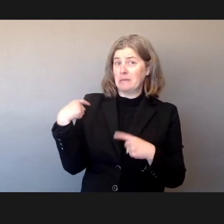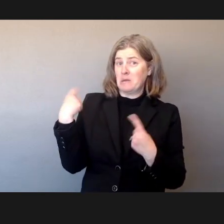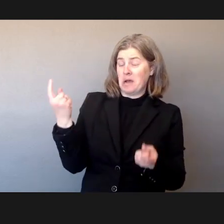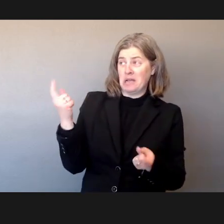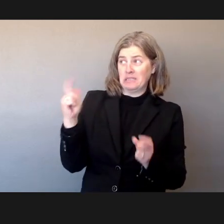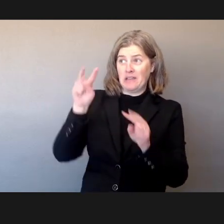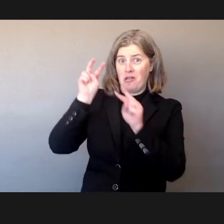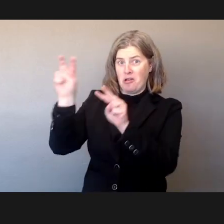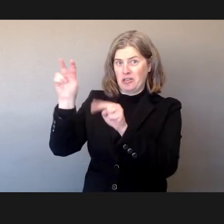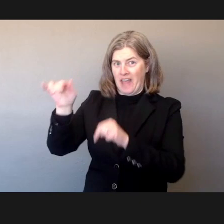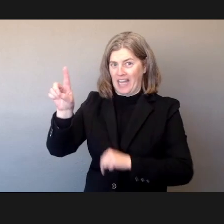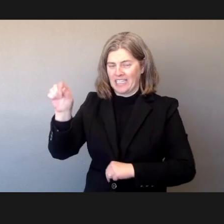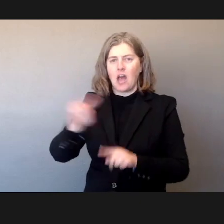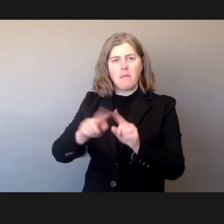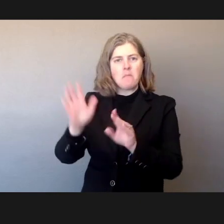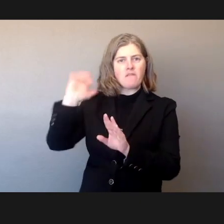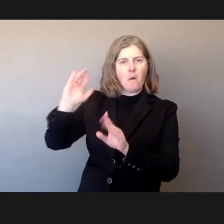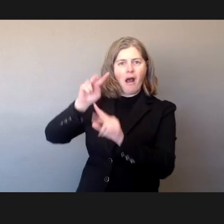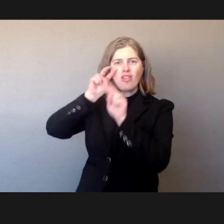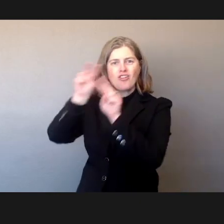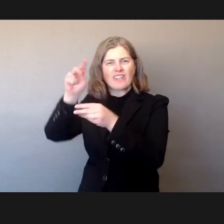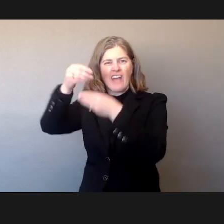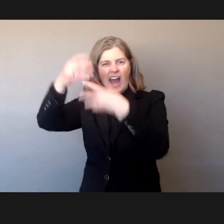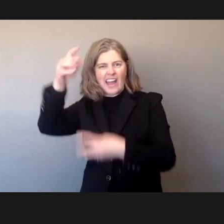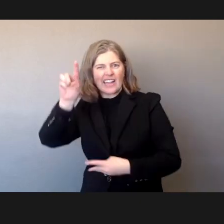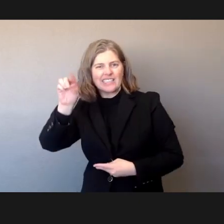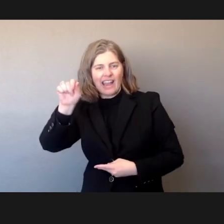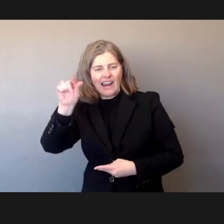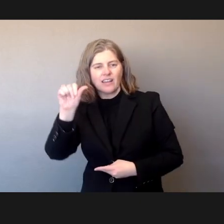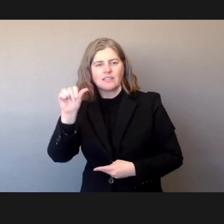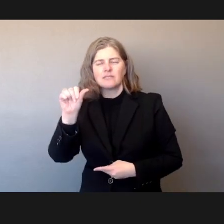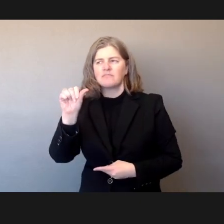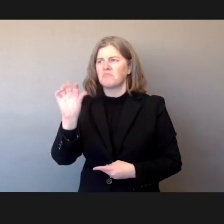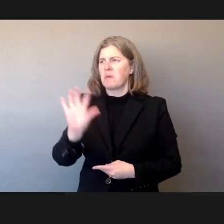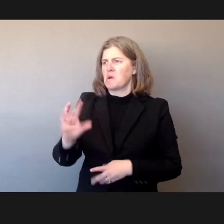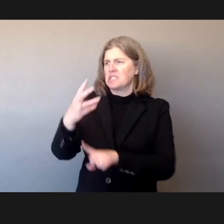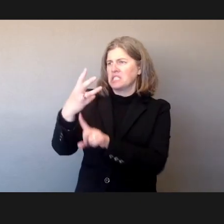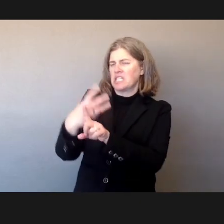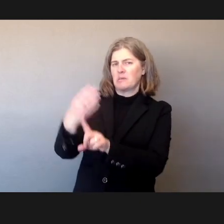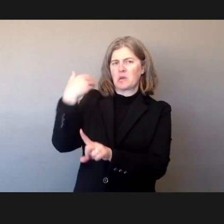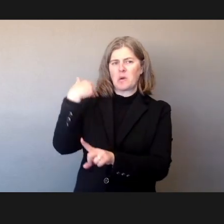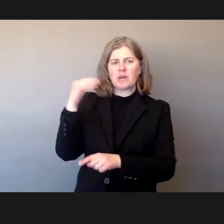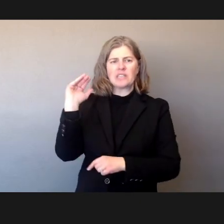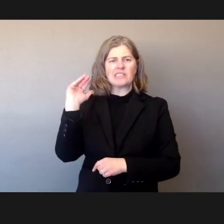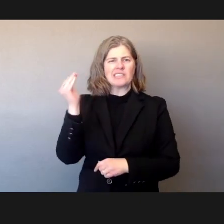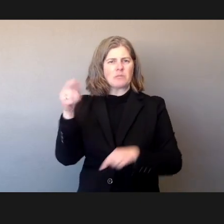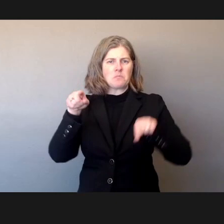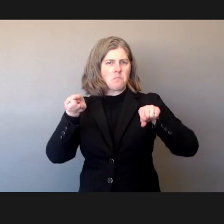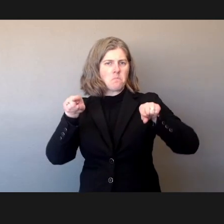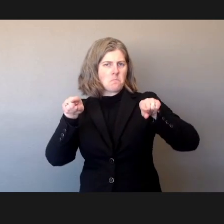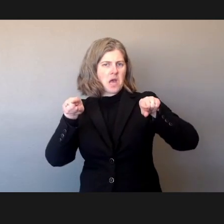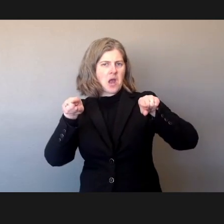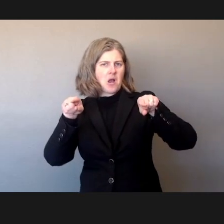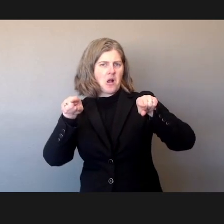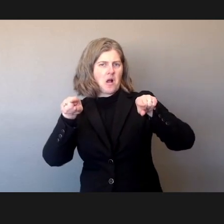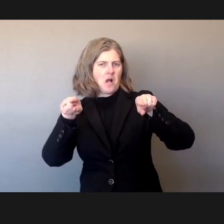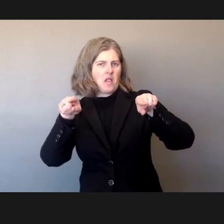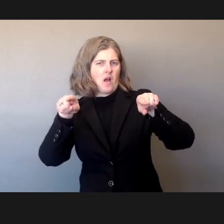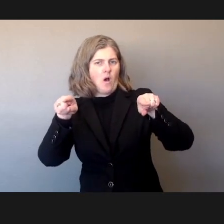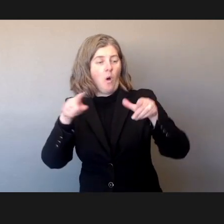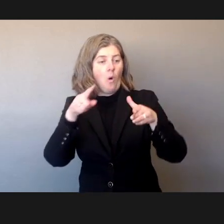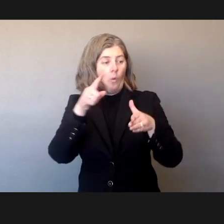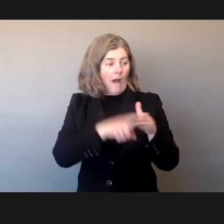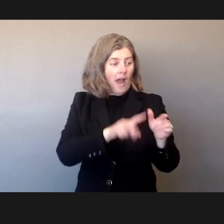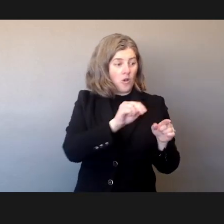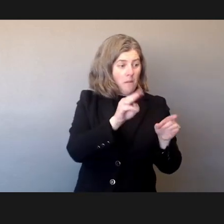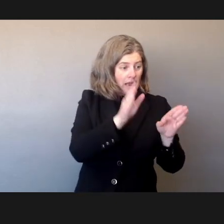this, but when we did look at it, maybe 6 months ago, there was a pretty parallel, the number of reactions in New